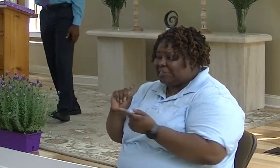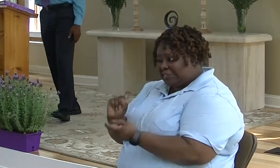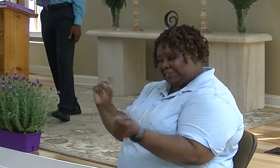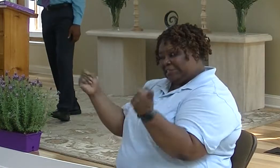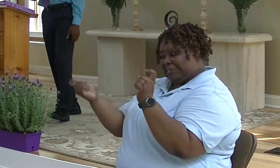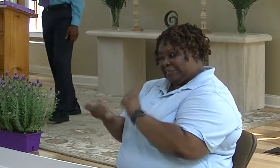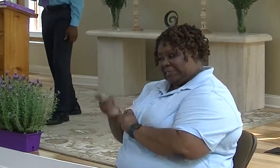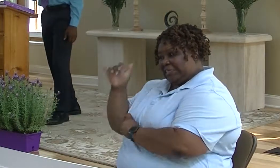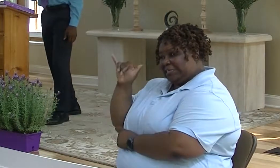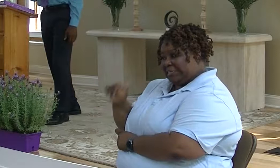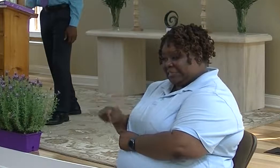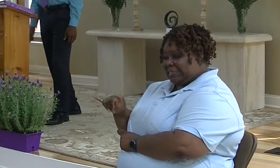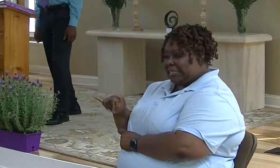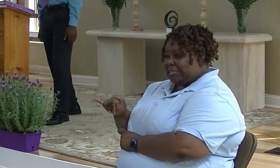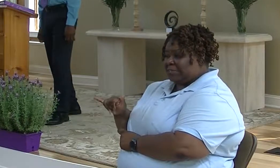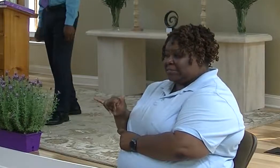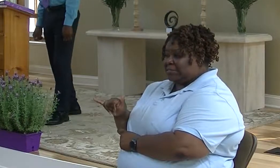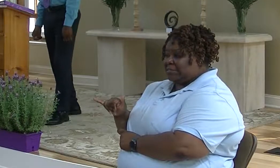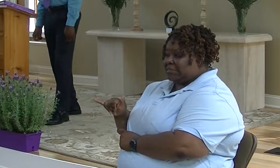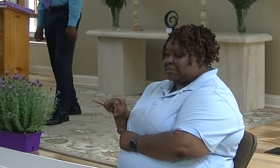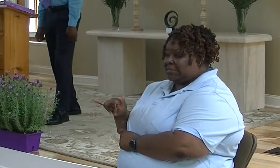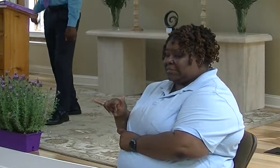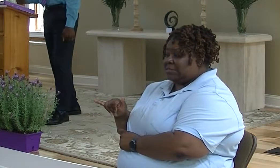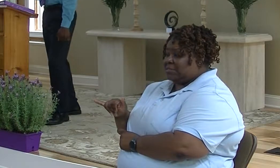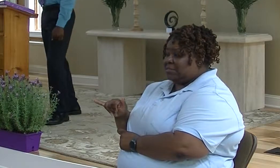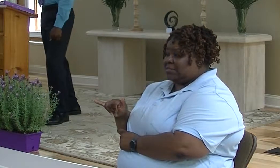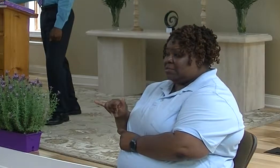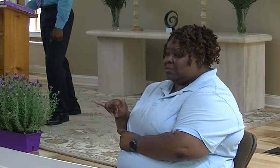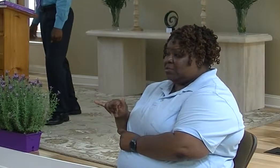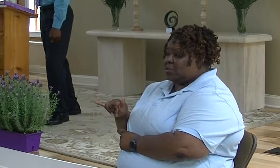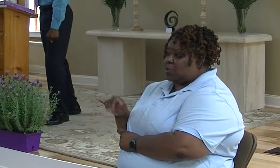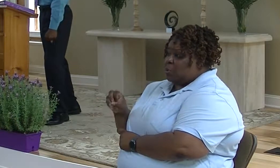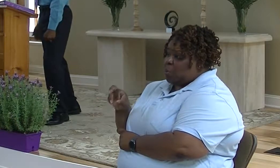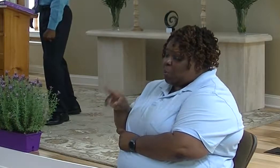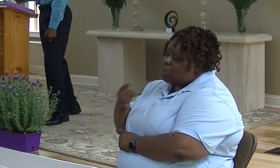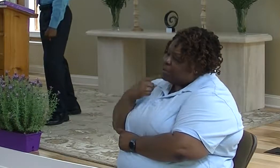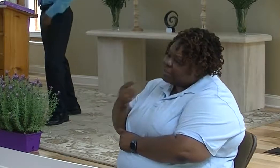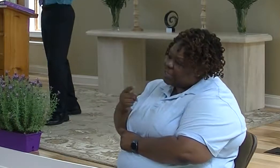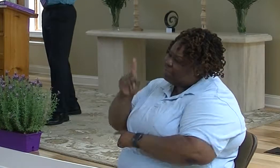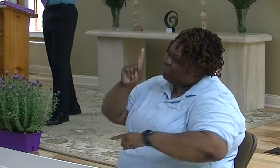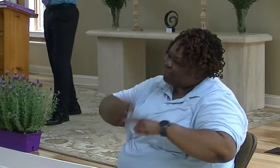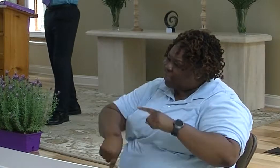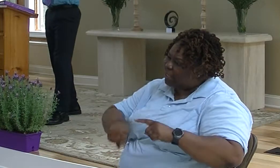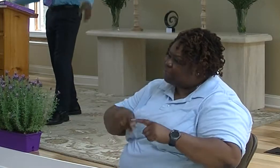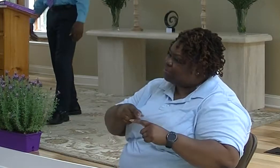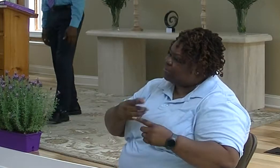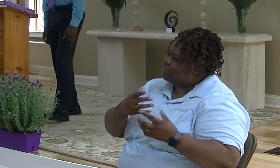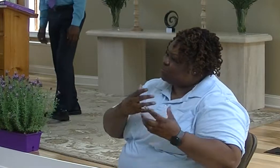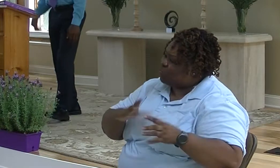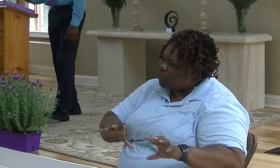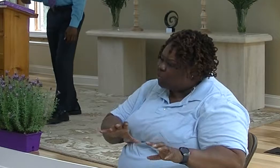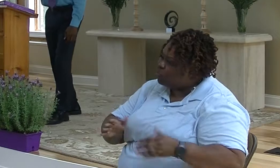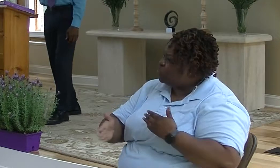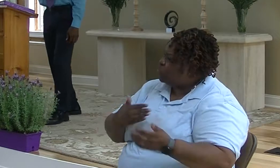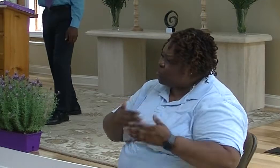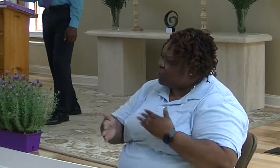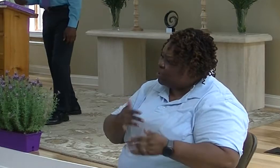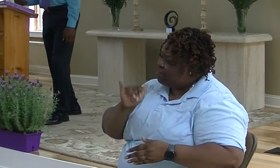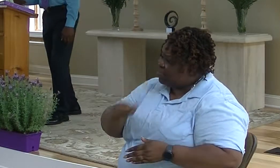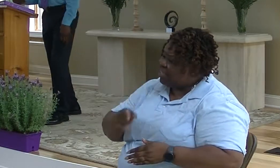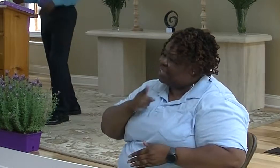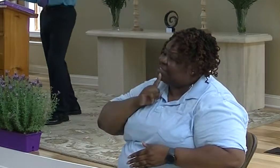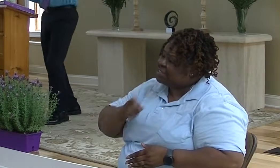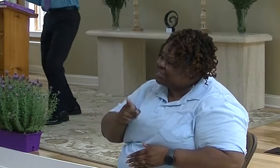that say you can't, that say you won't, that say whatever they are you willing